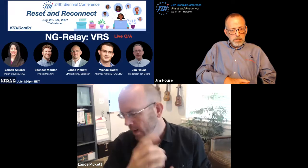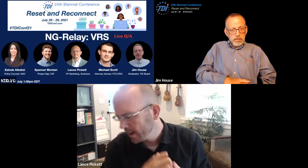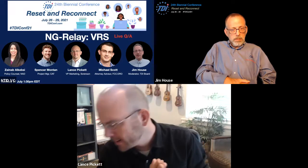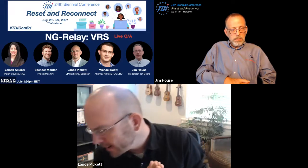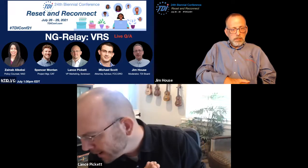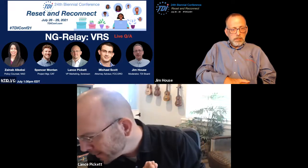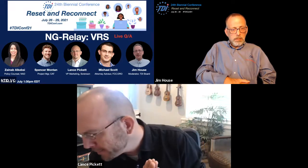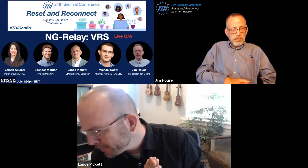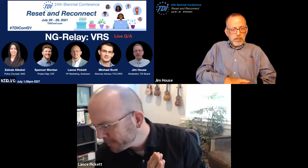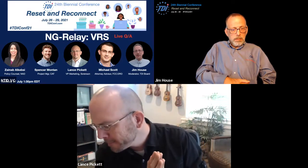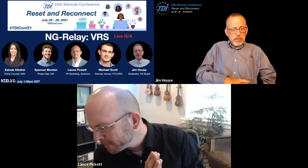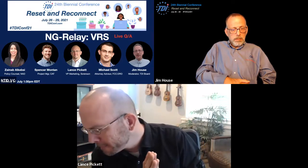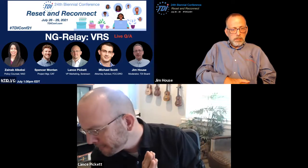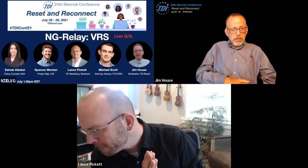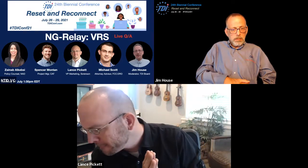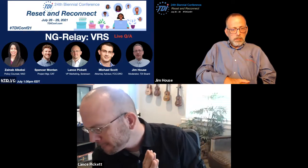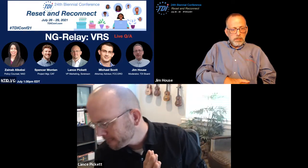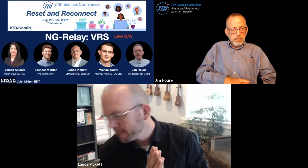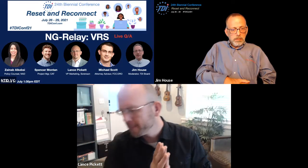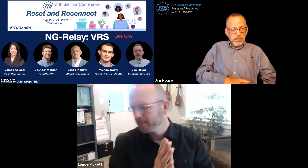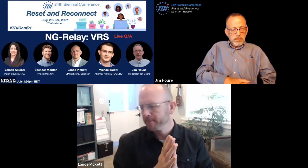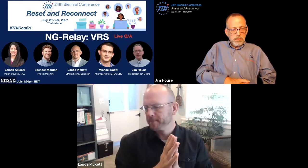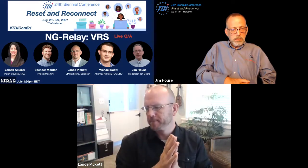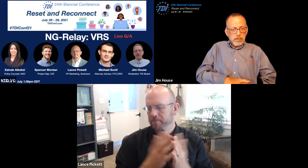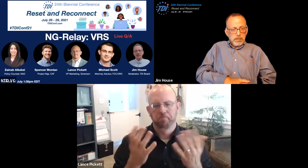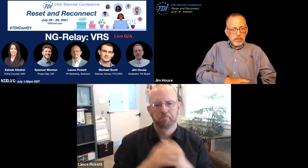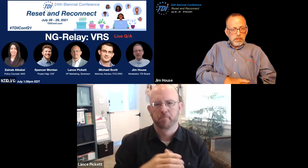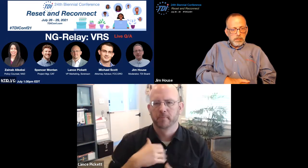this? So that's one.